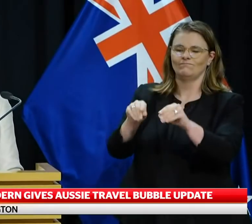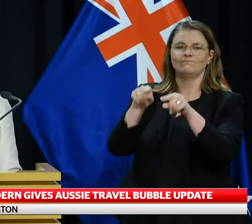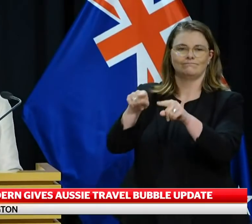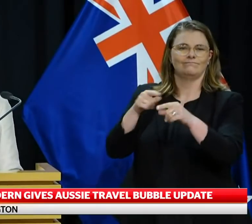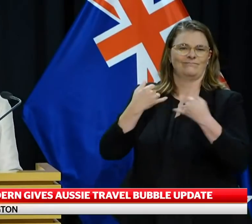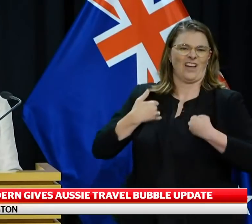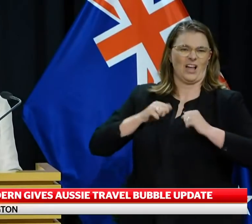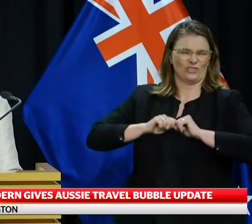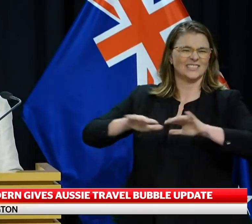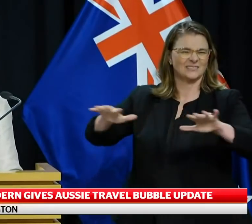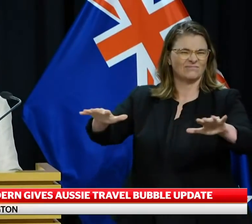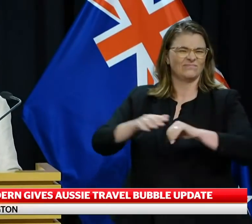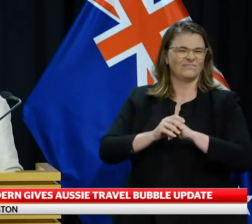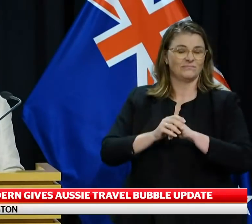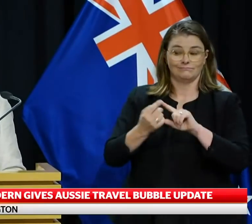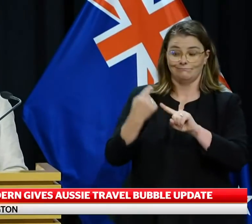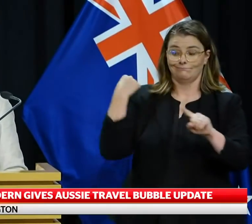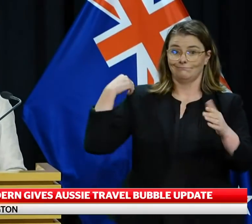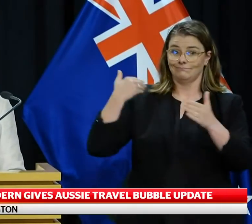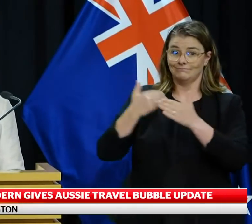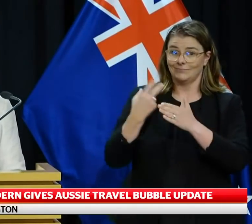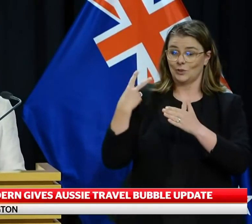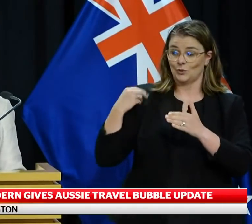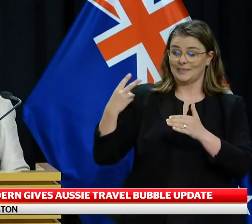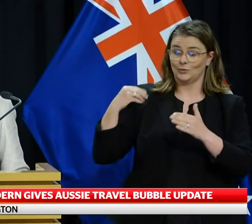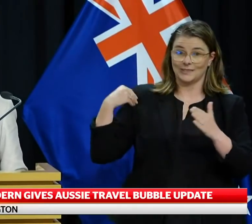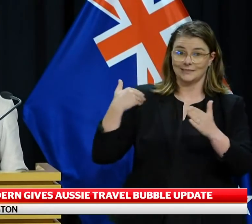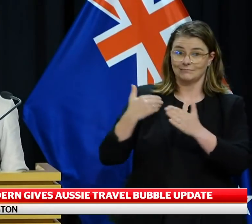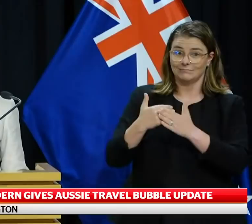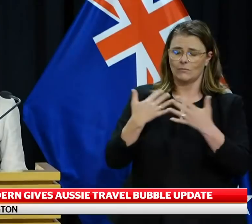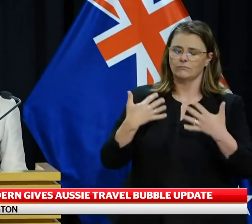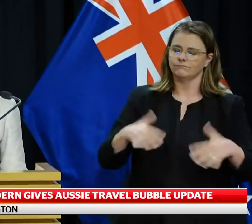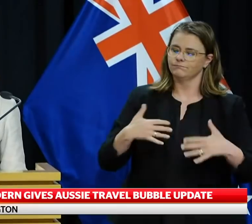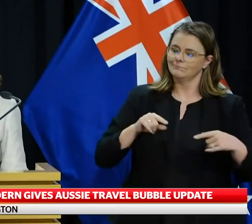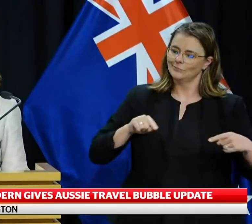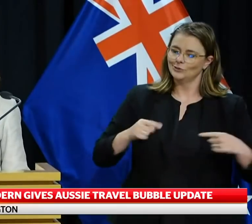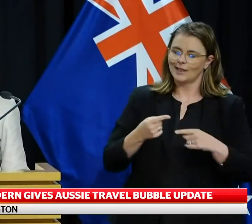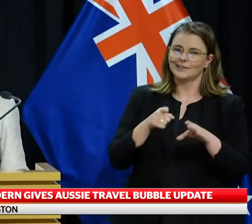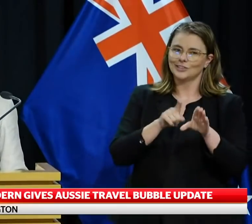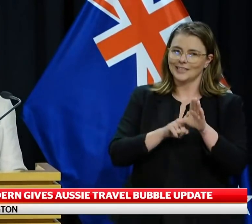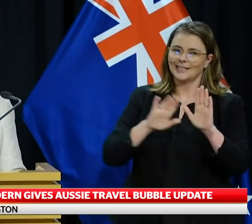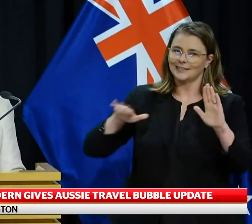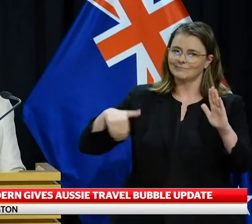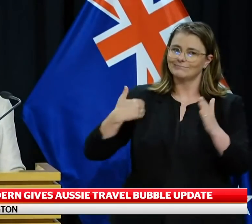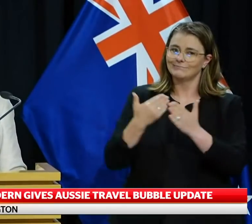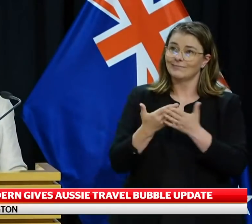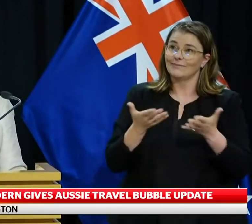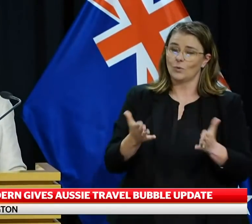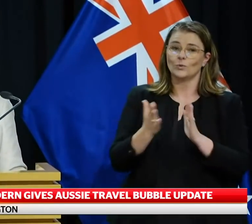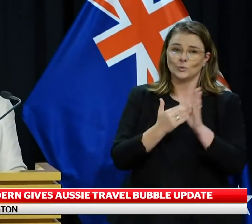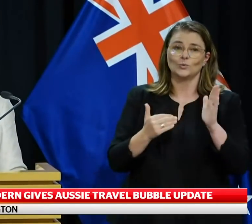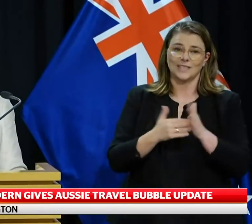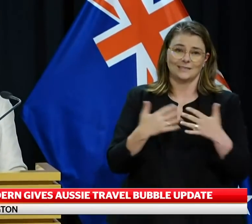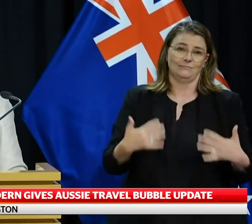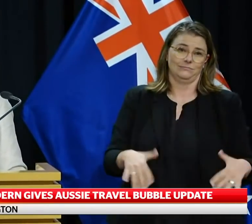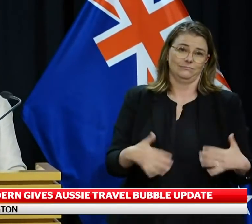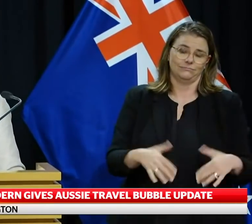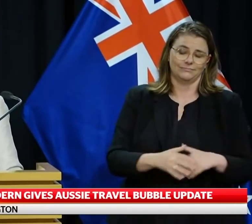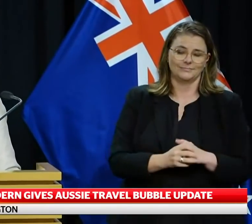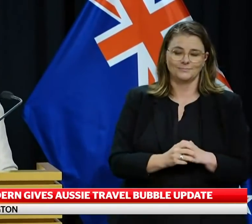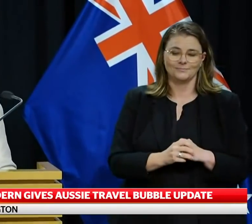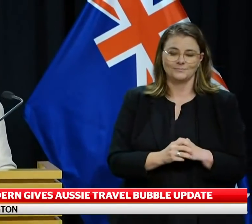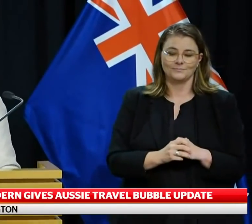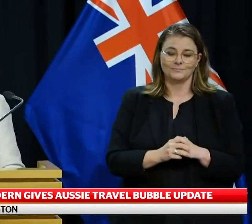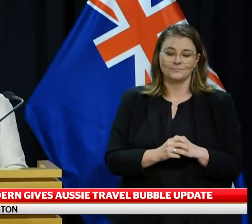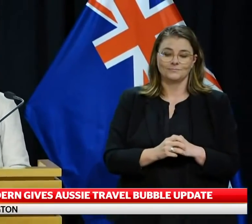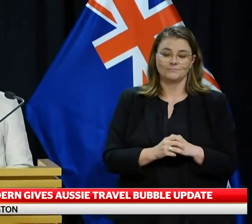virus. That was 2020, one of the most challenging years we had faced as a country.